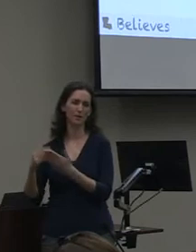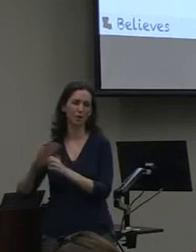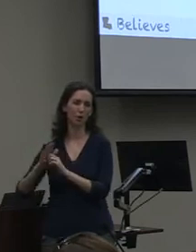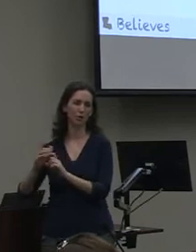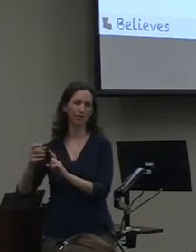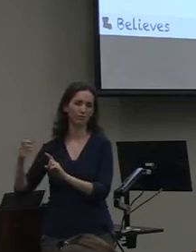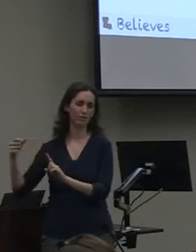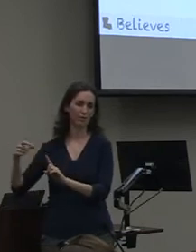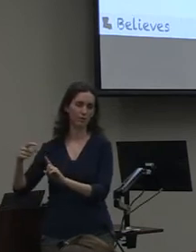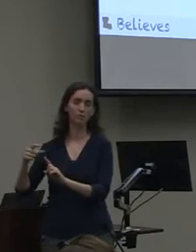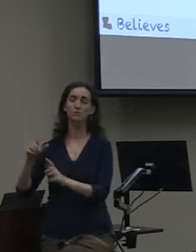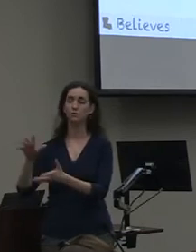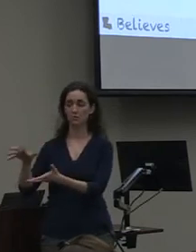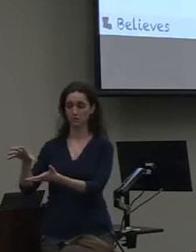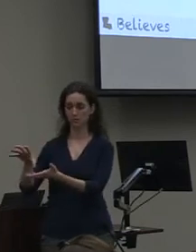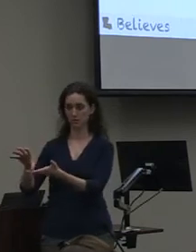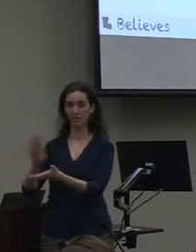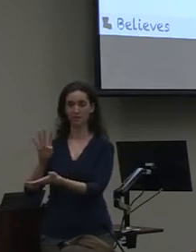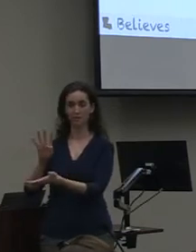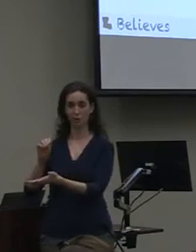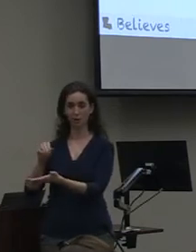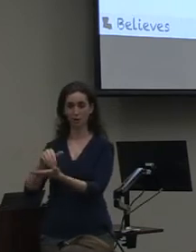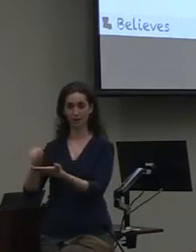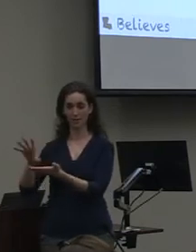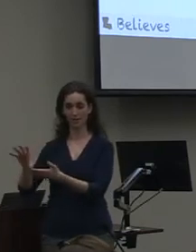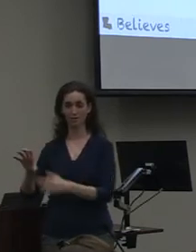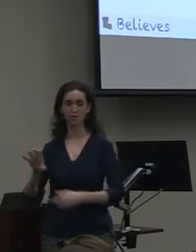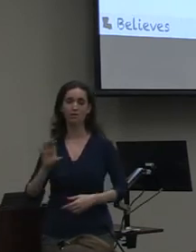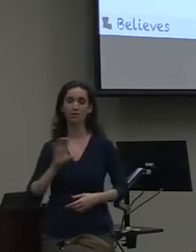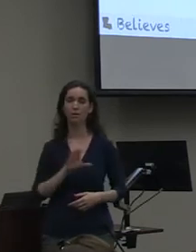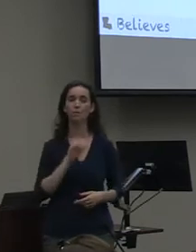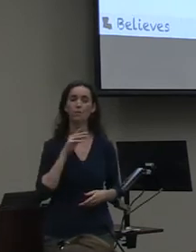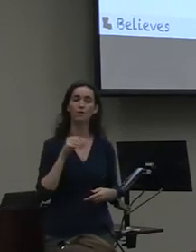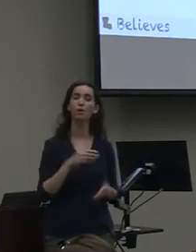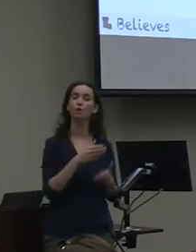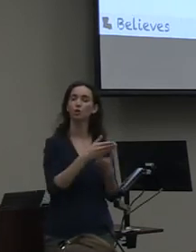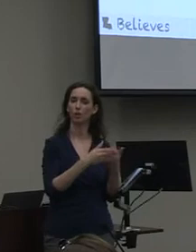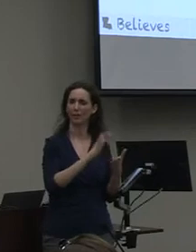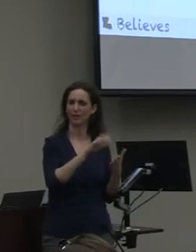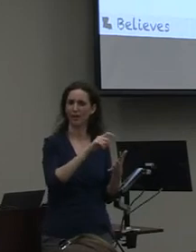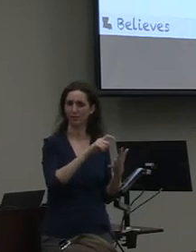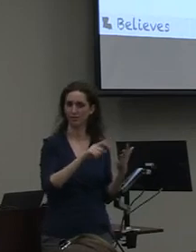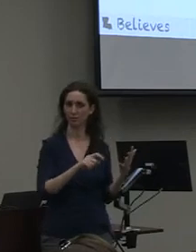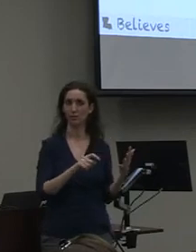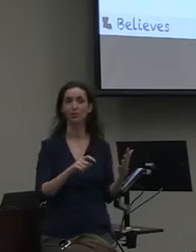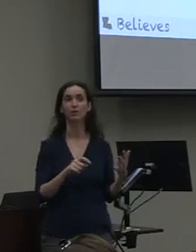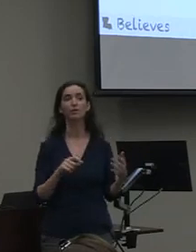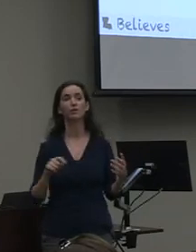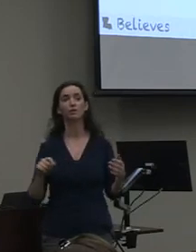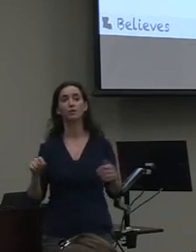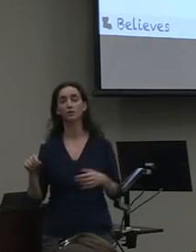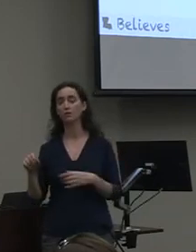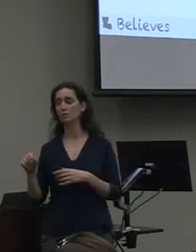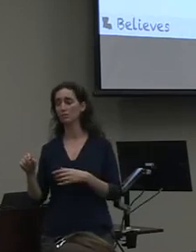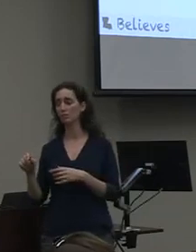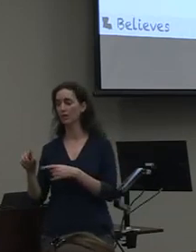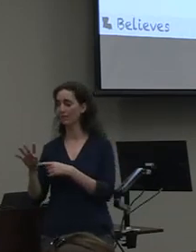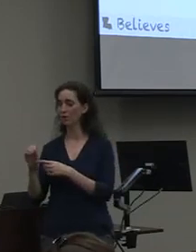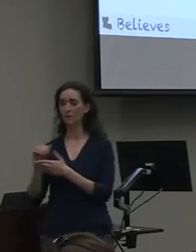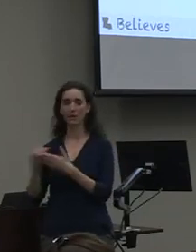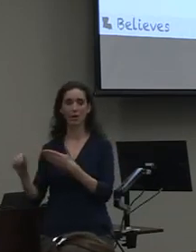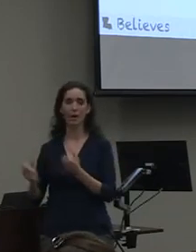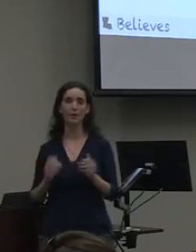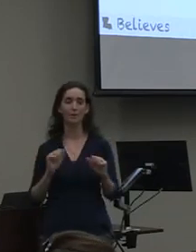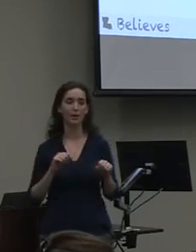dollars, in order to fund some portion of this, as far as that $40 million will go to serve